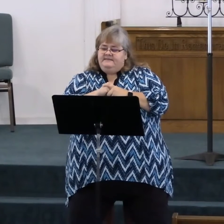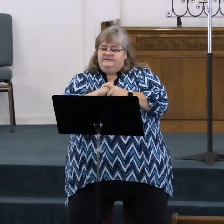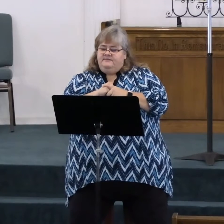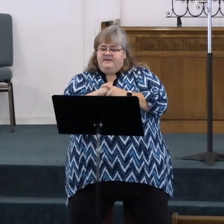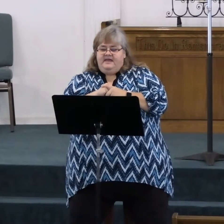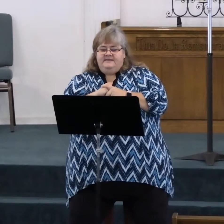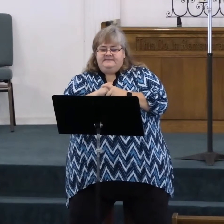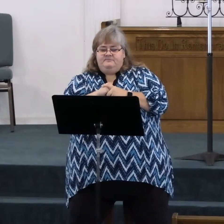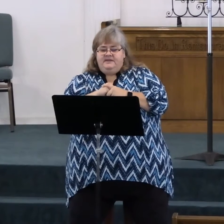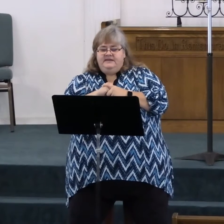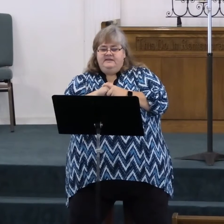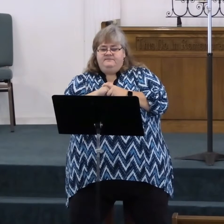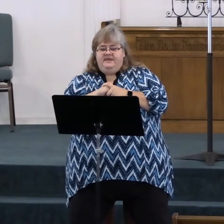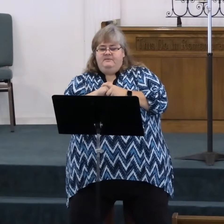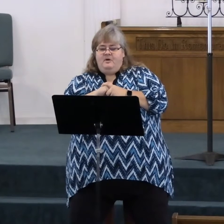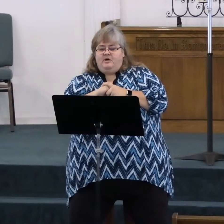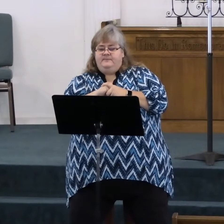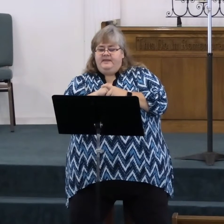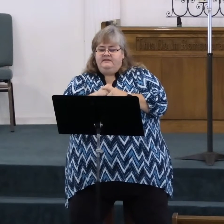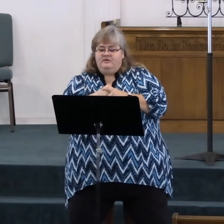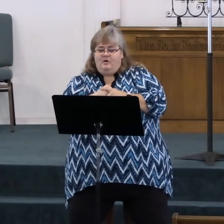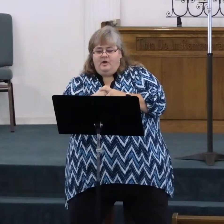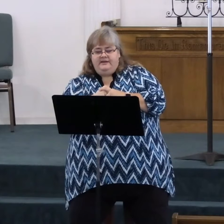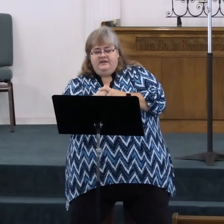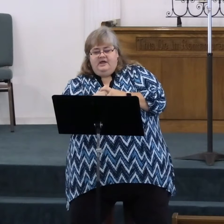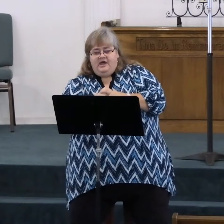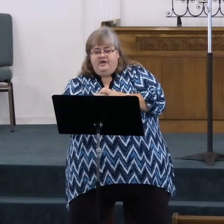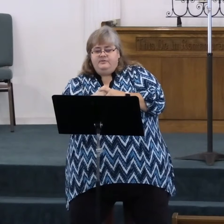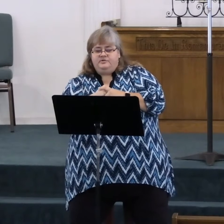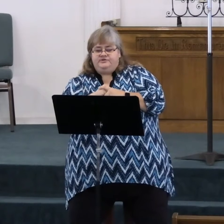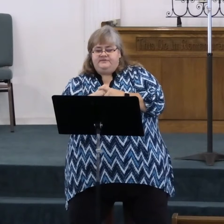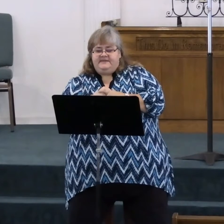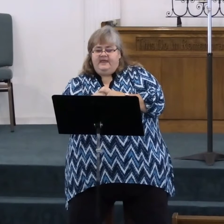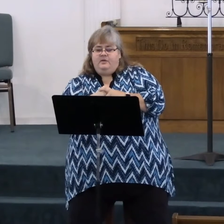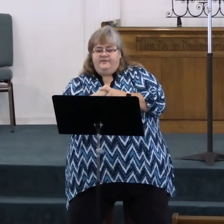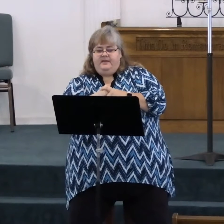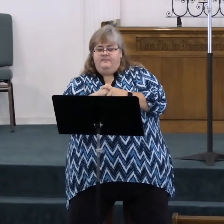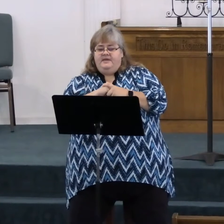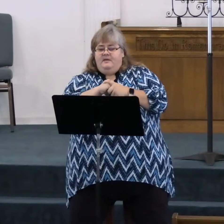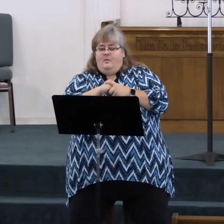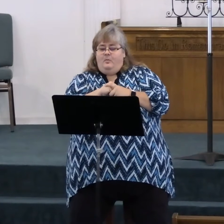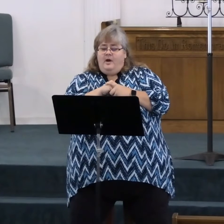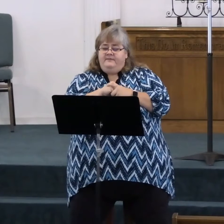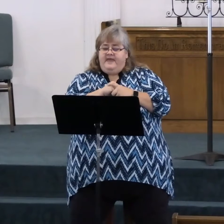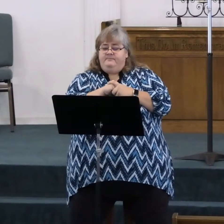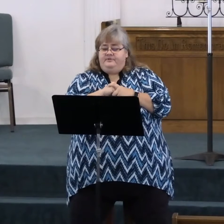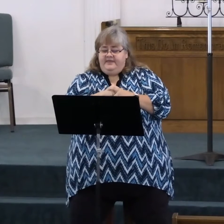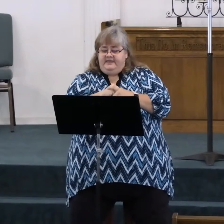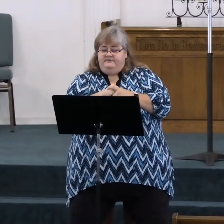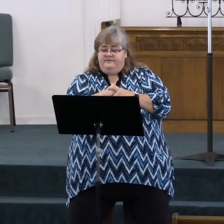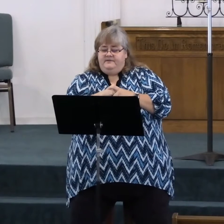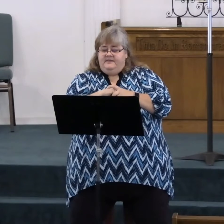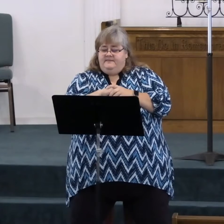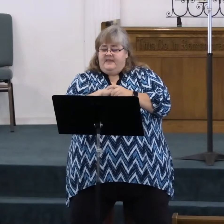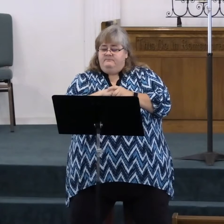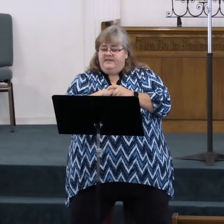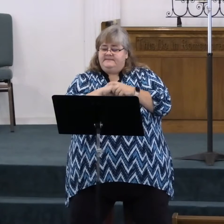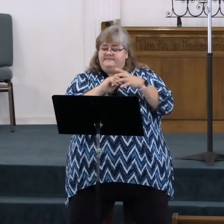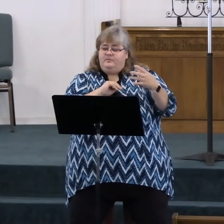secondly, because many of them are dependent on others to tell them what they believe, they mix the